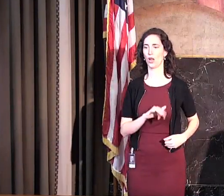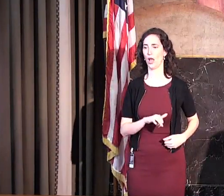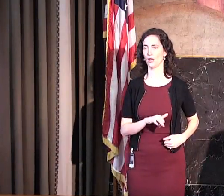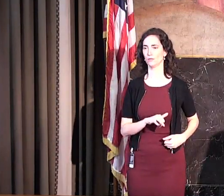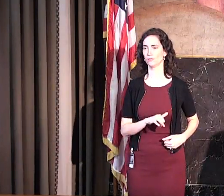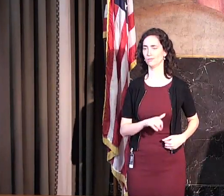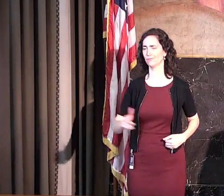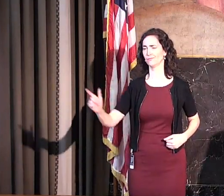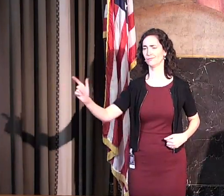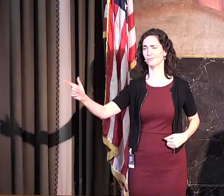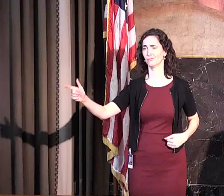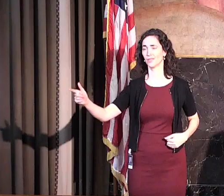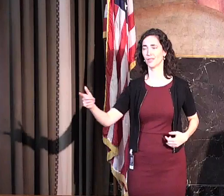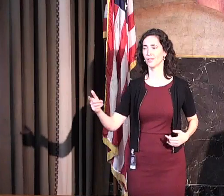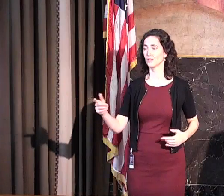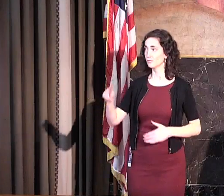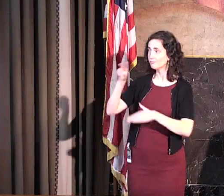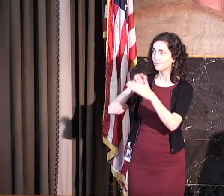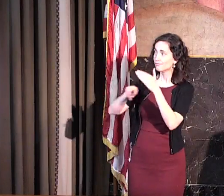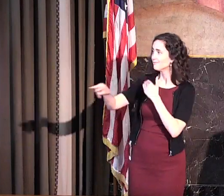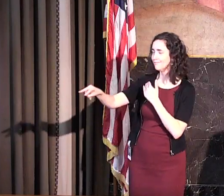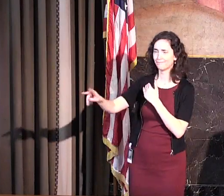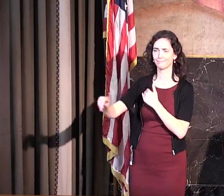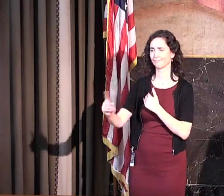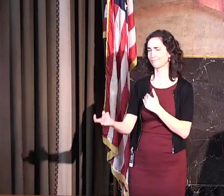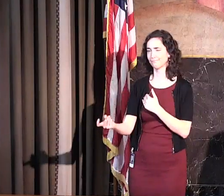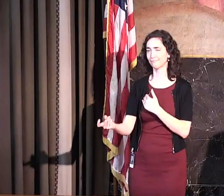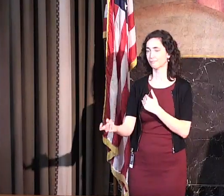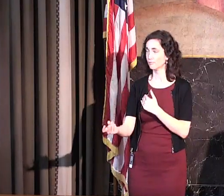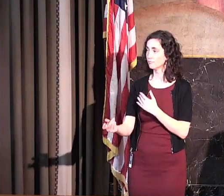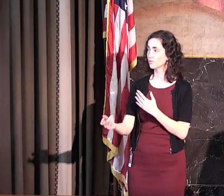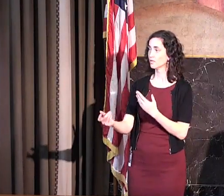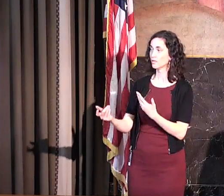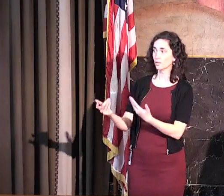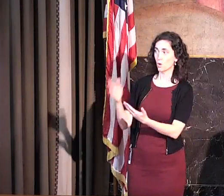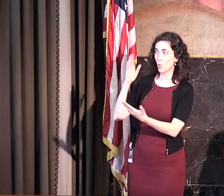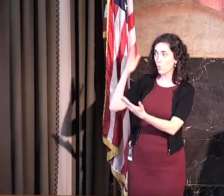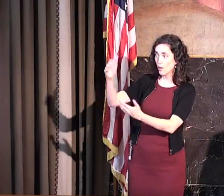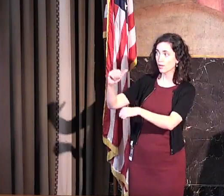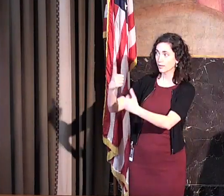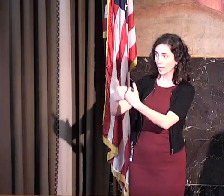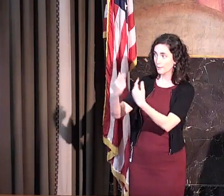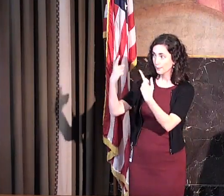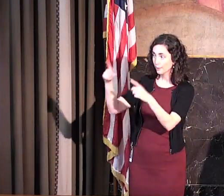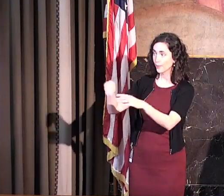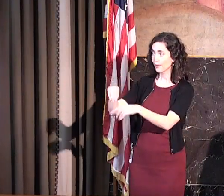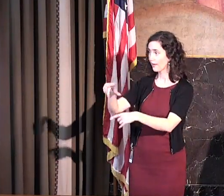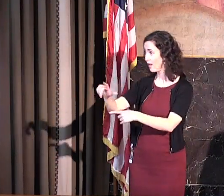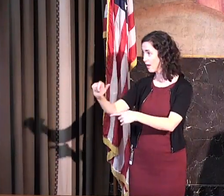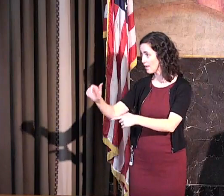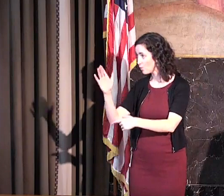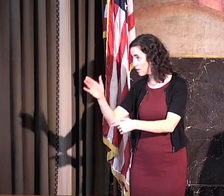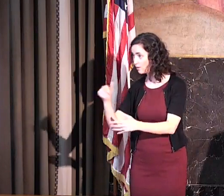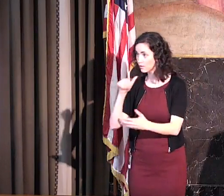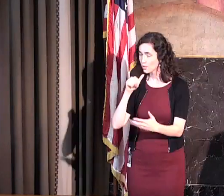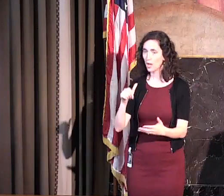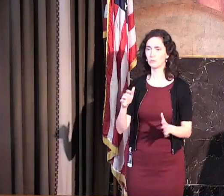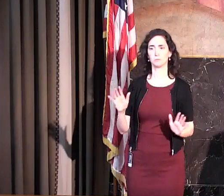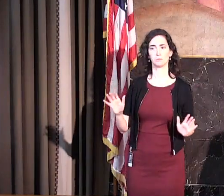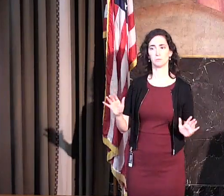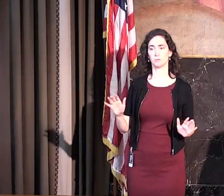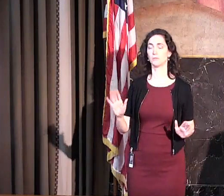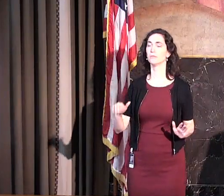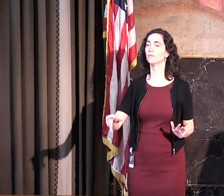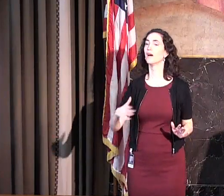don't think we can know right now. It's scheduled. It's going to be held in Los Angeles, and I know an awful